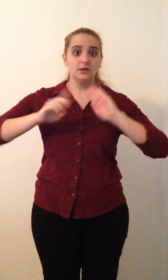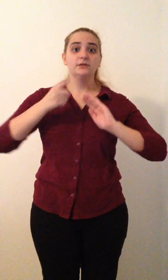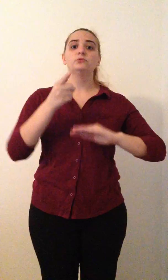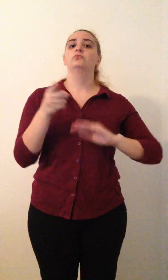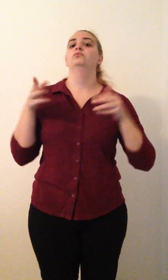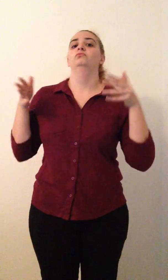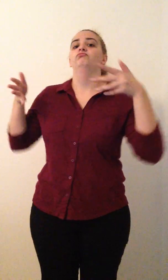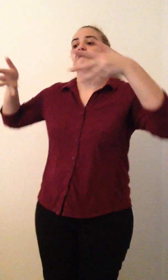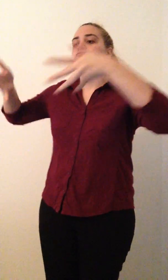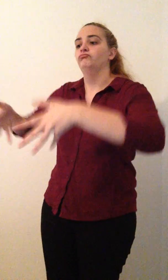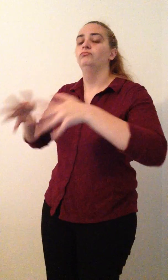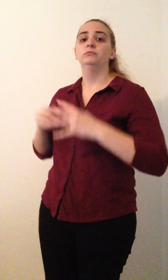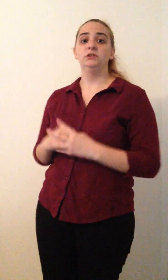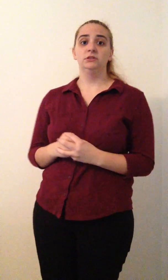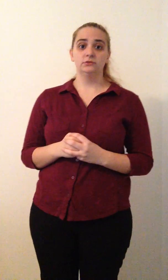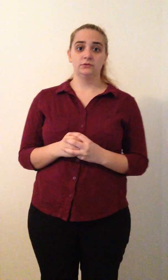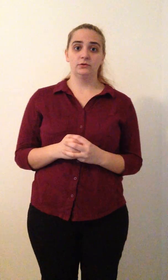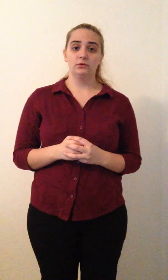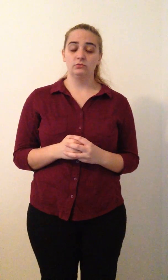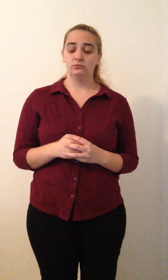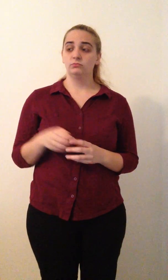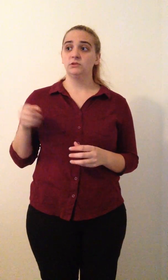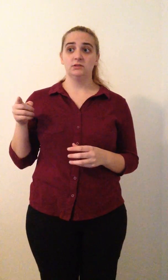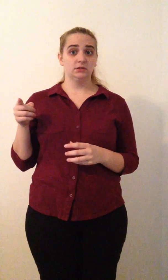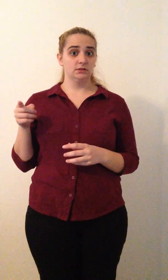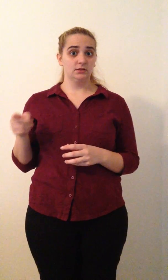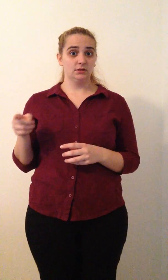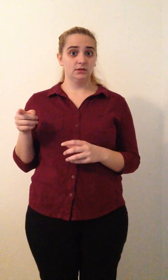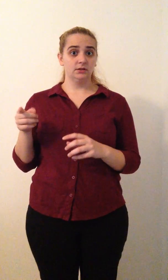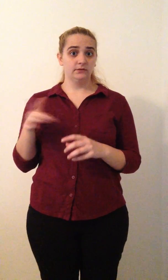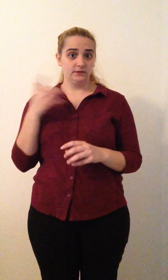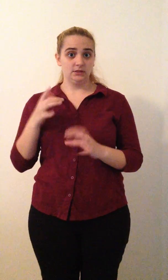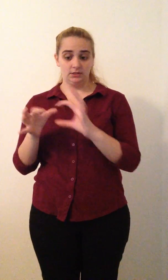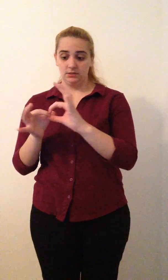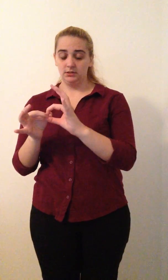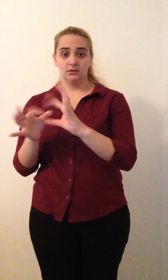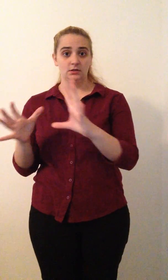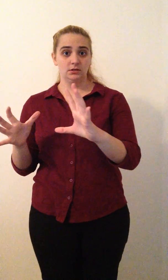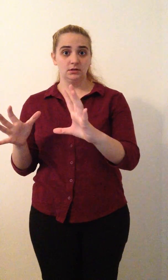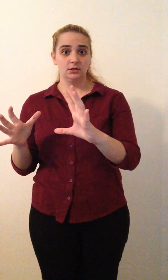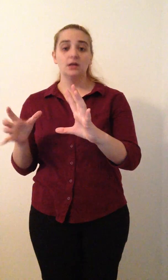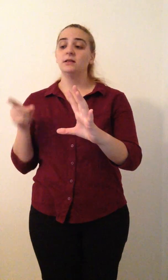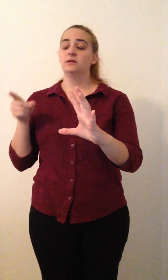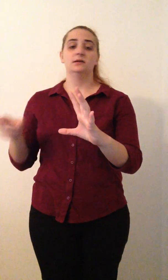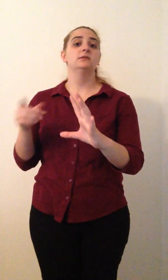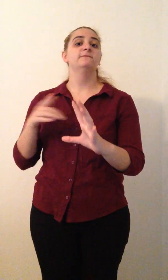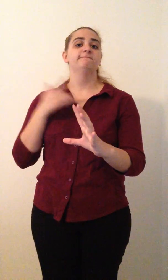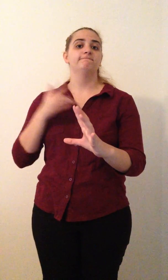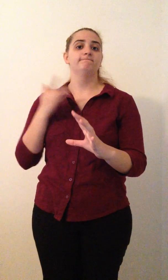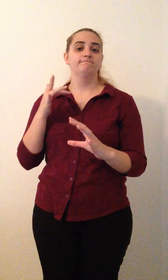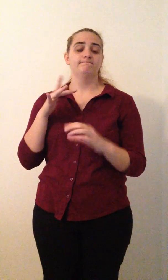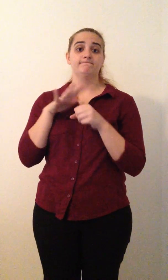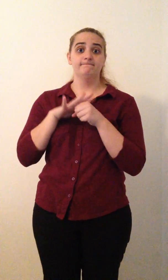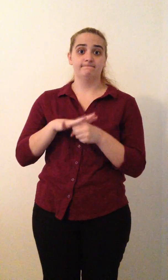and any kind of disconnection with you is going to cause them an emotional